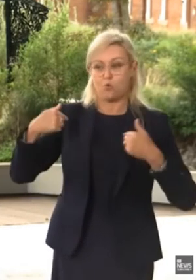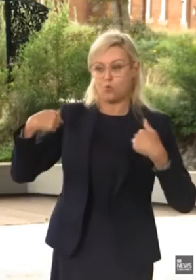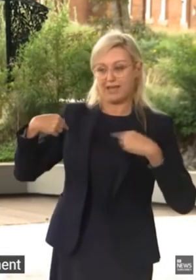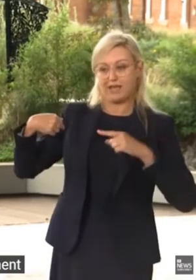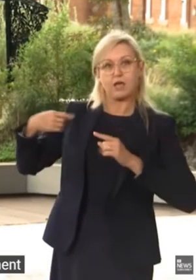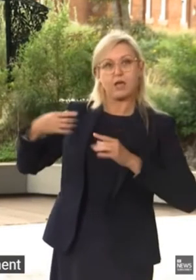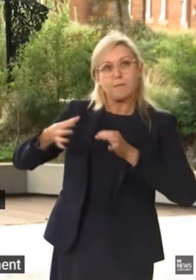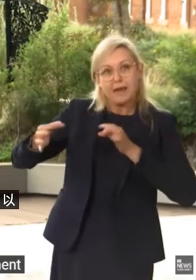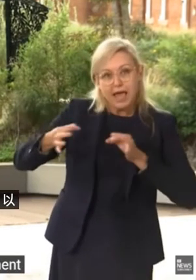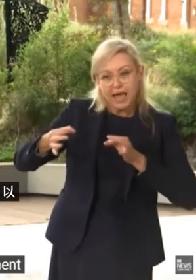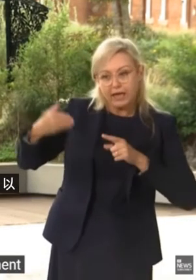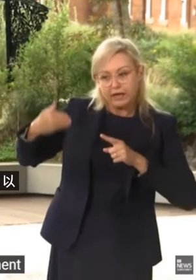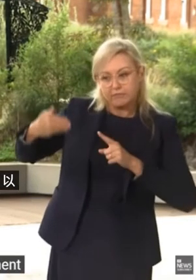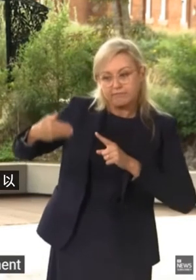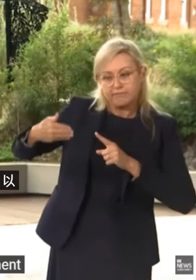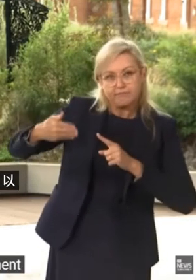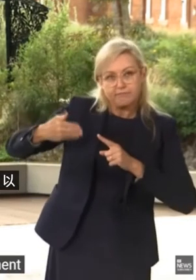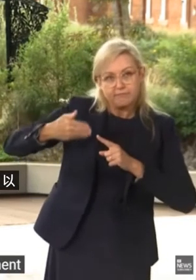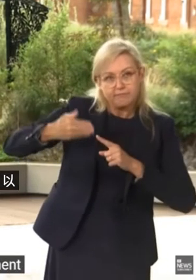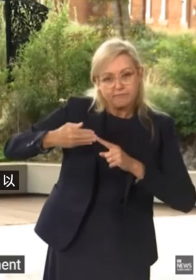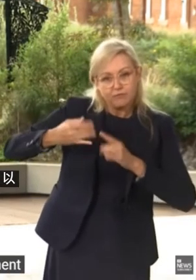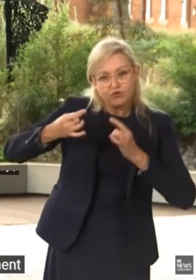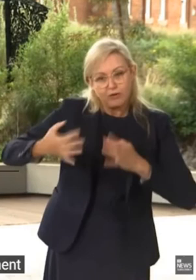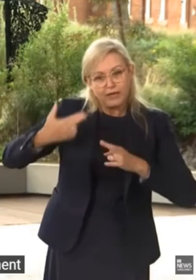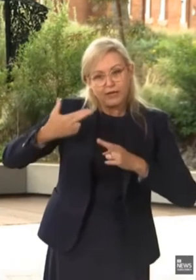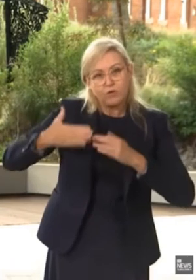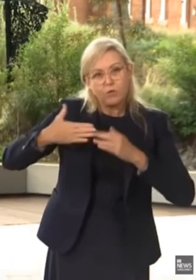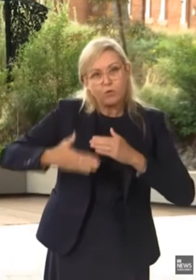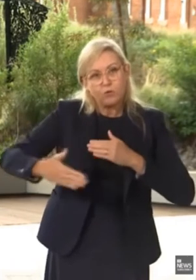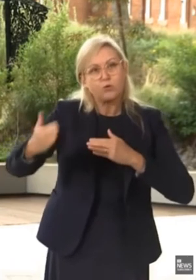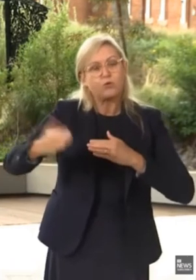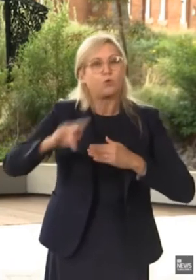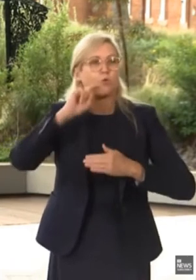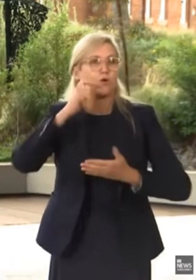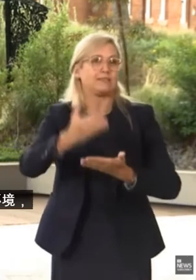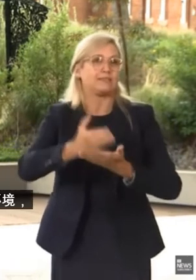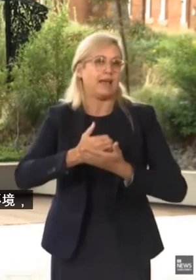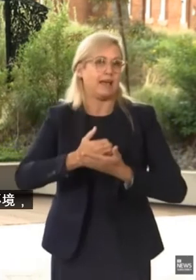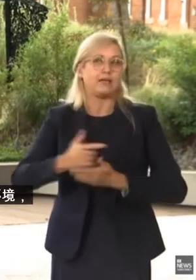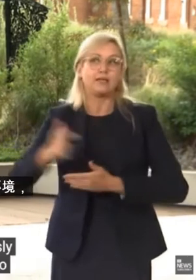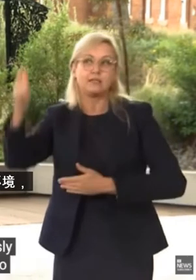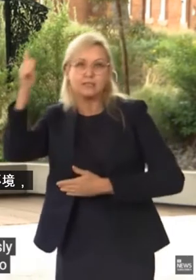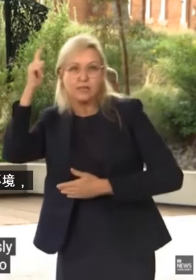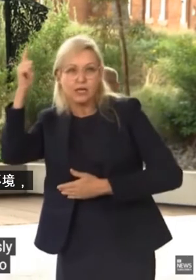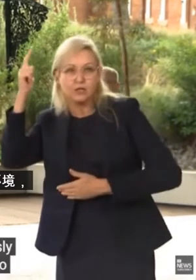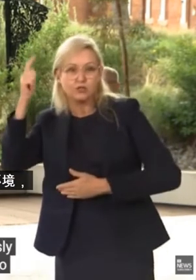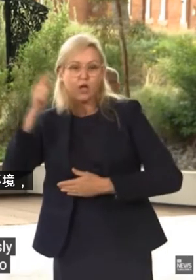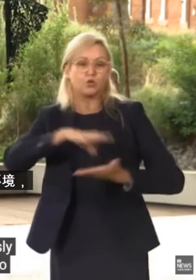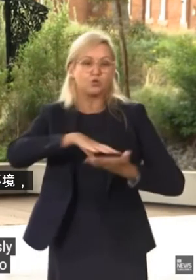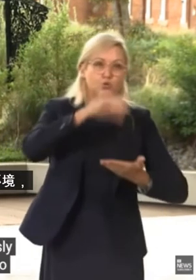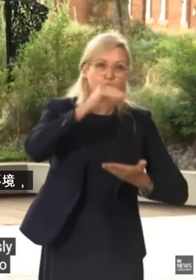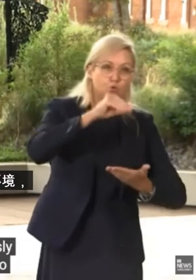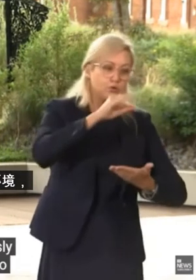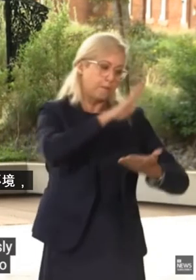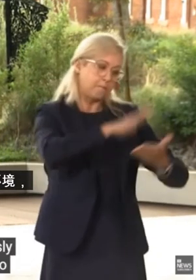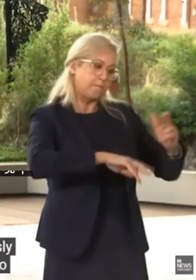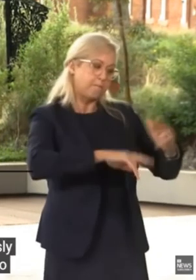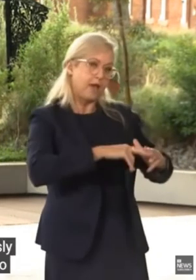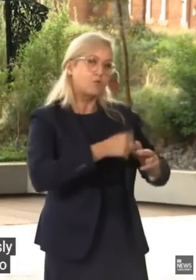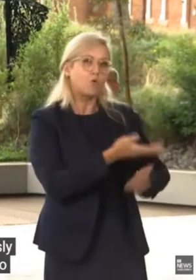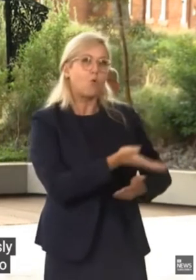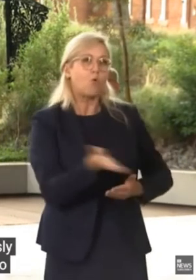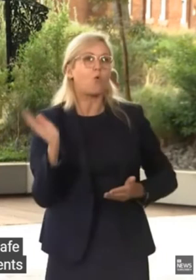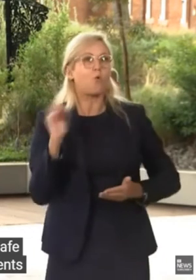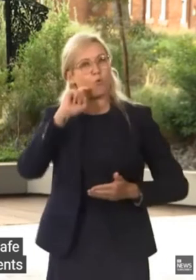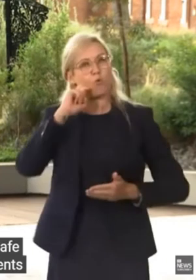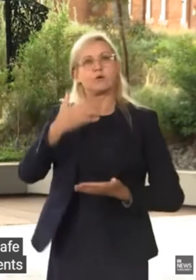here with our government to ensure that we've created safe environments for teachers, parents and students. Except if there are issues